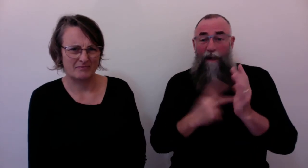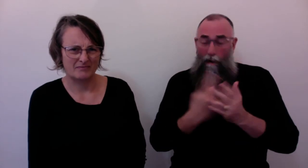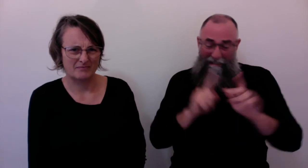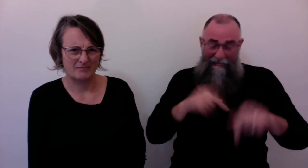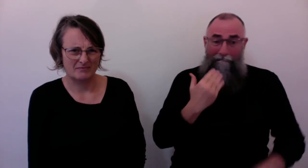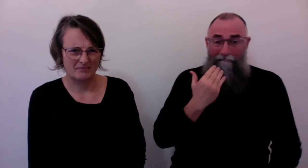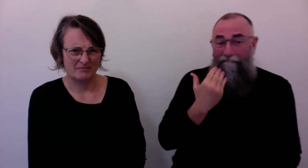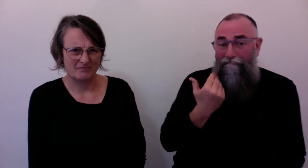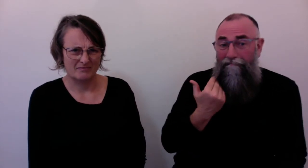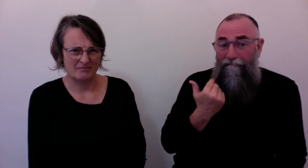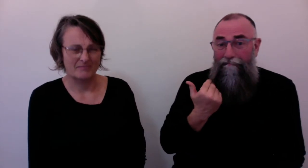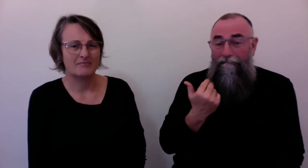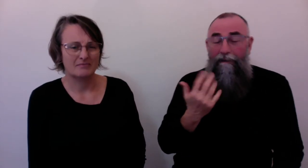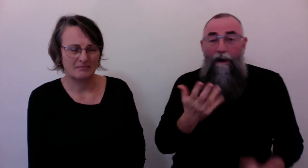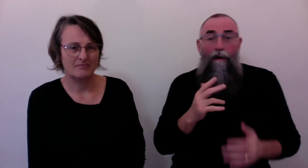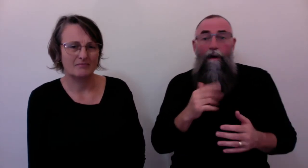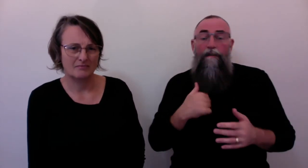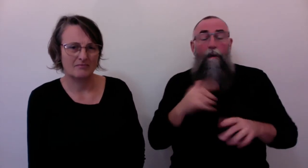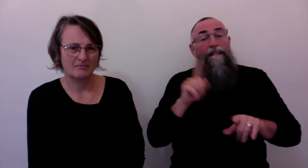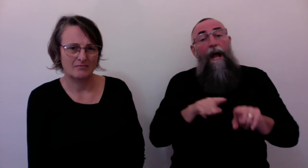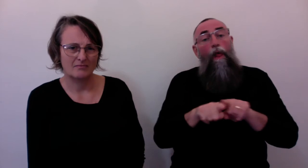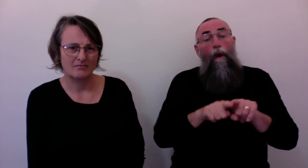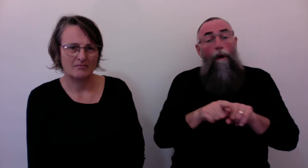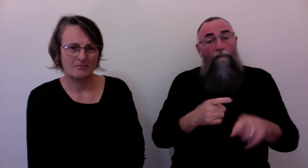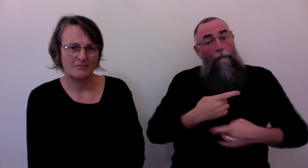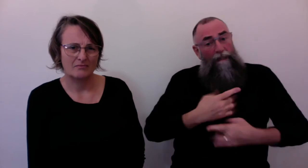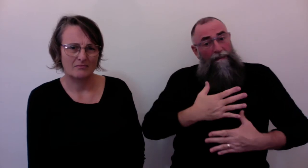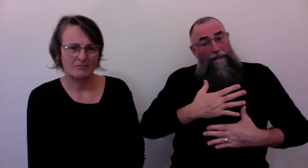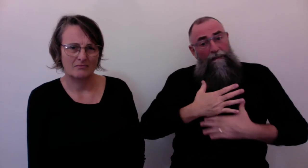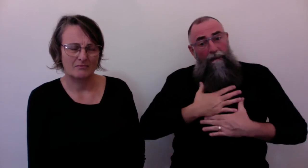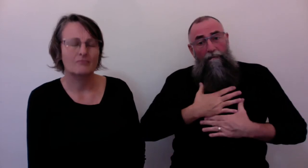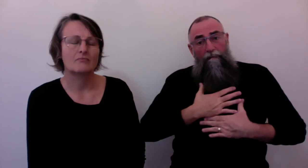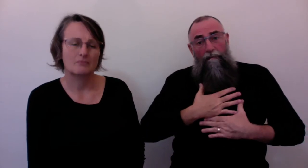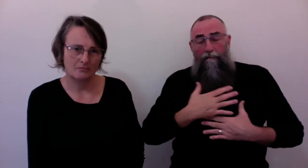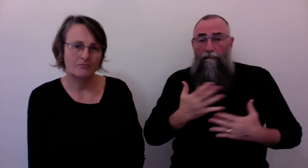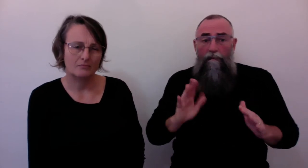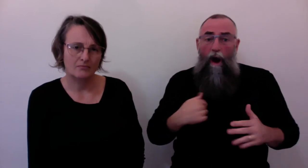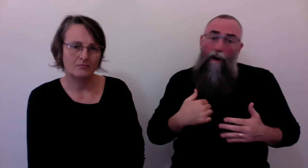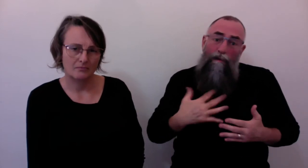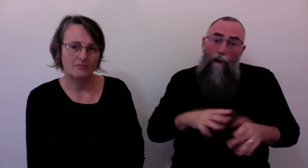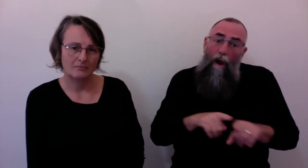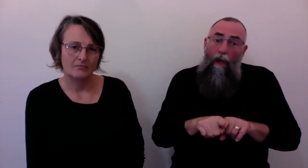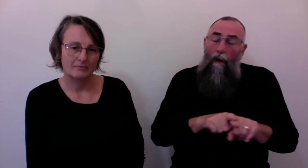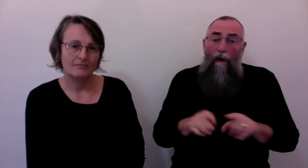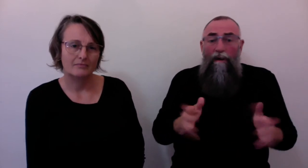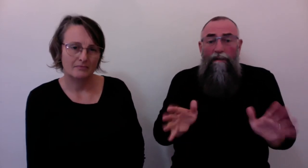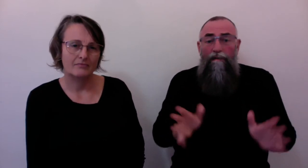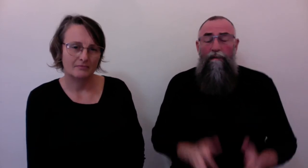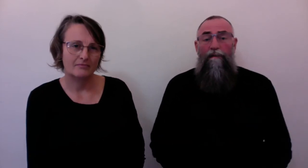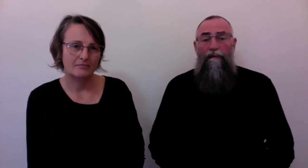Yeah, true. Yeah. So I just started to learn it for my own. I really just wanted to learn it myself. Yeah. I also wonder when it comes to